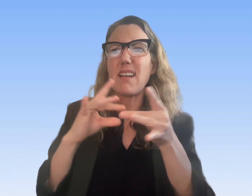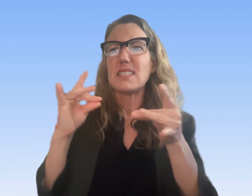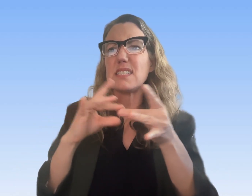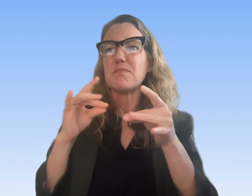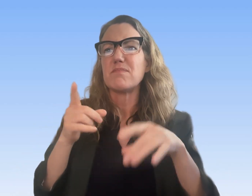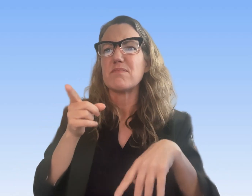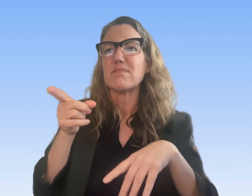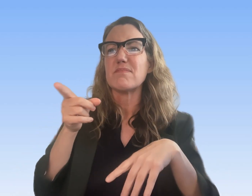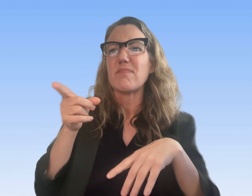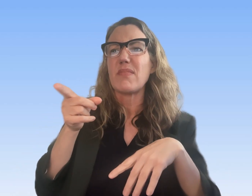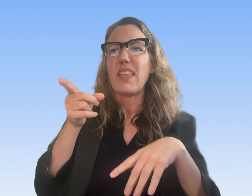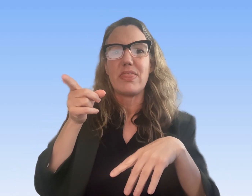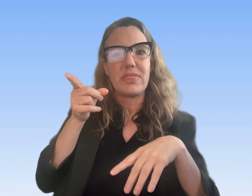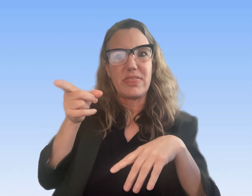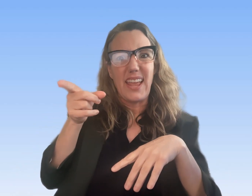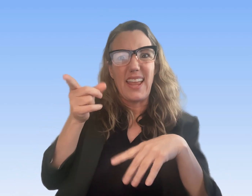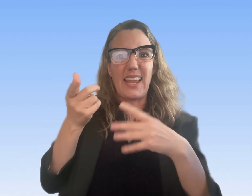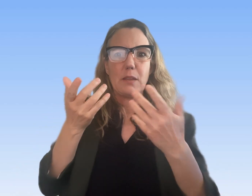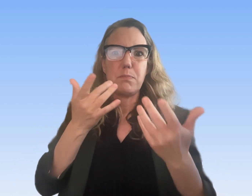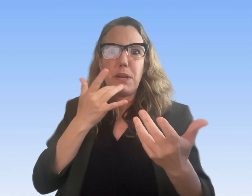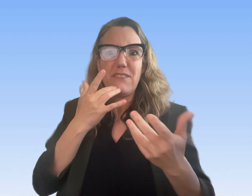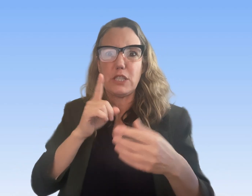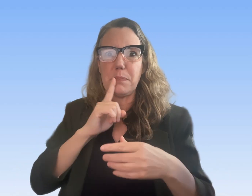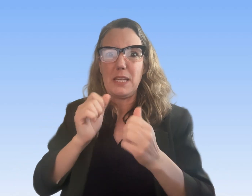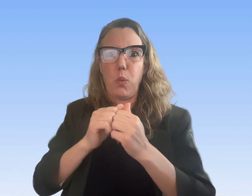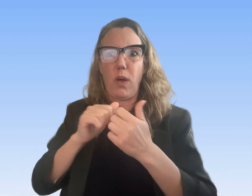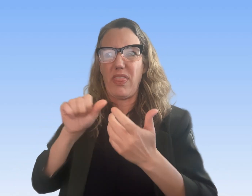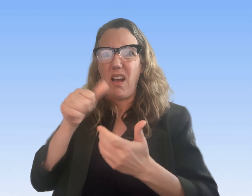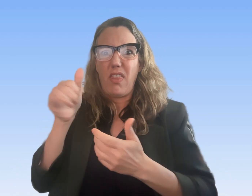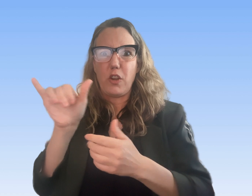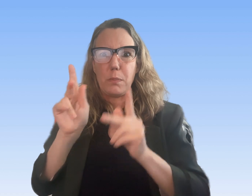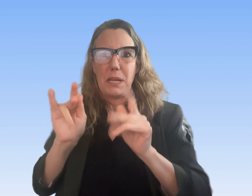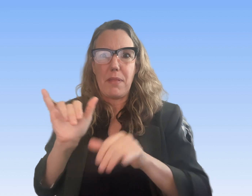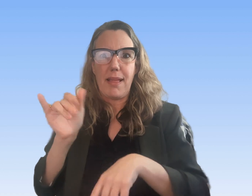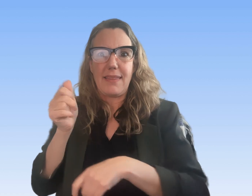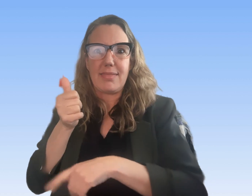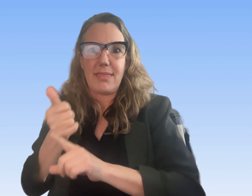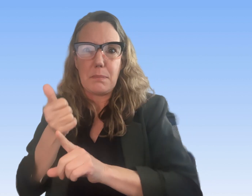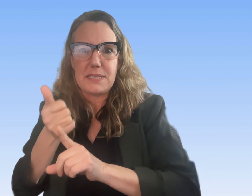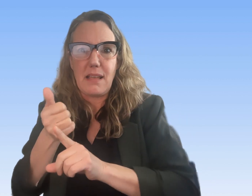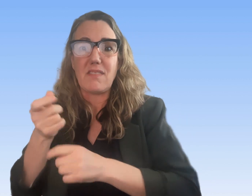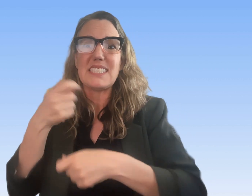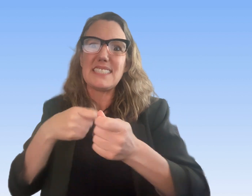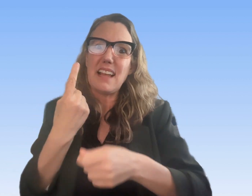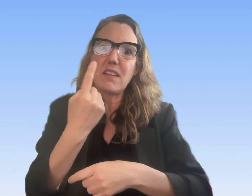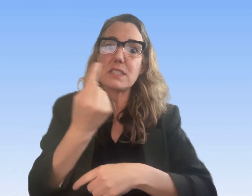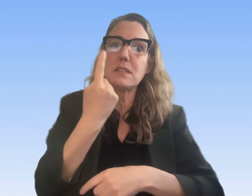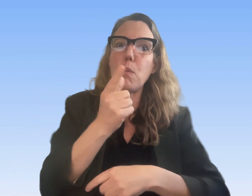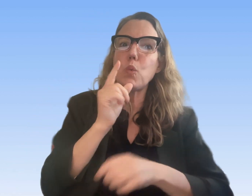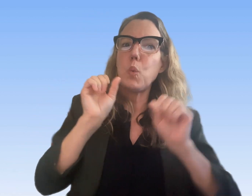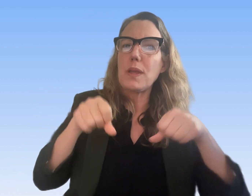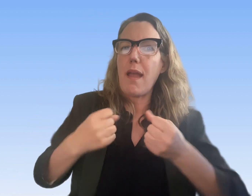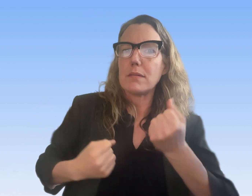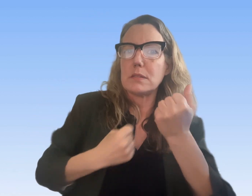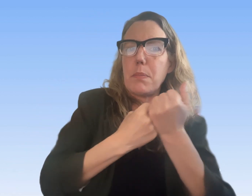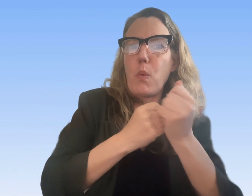Says they prefer to be with other people like themselves instead of someone who can support